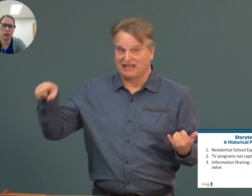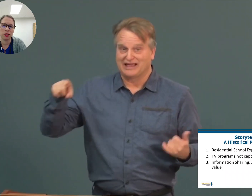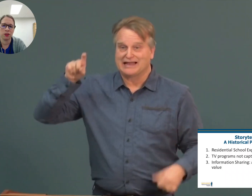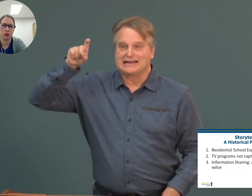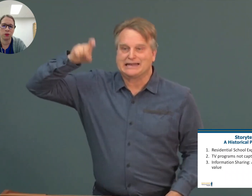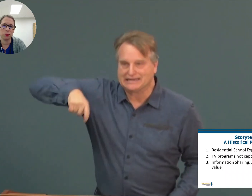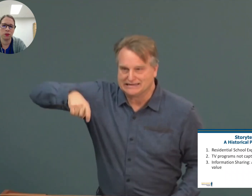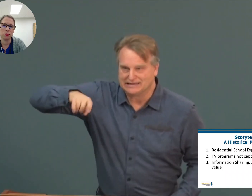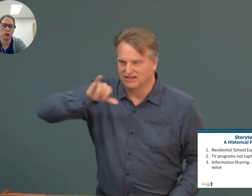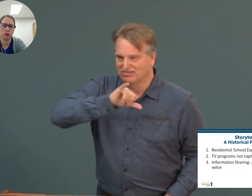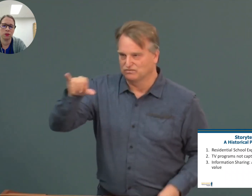residential schools.